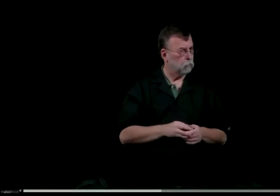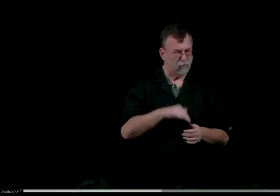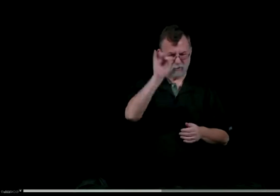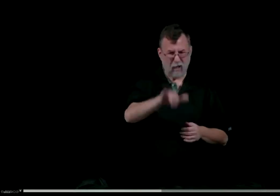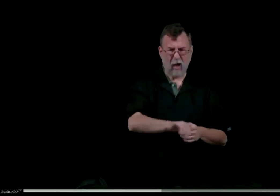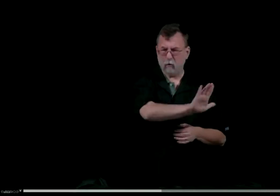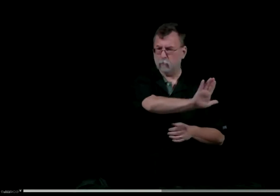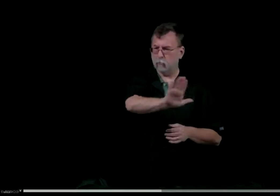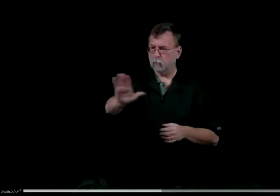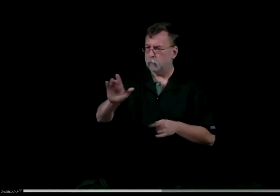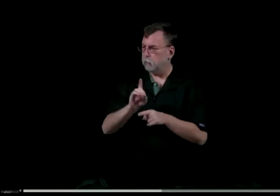Signing music.